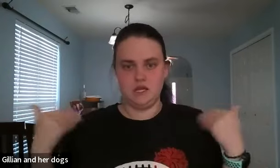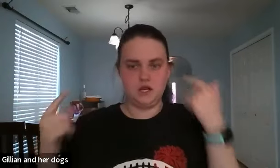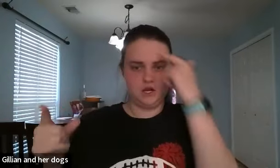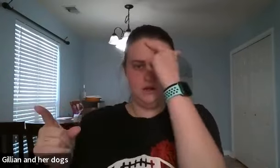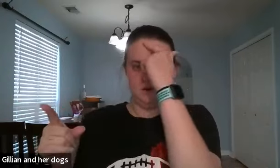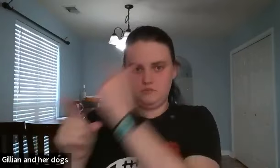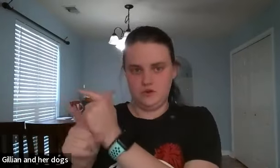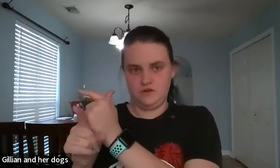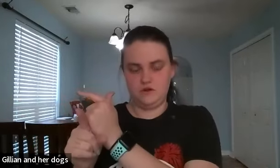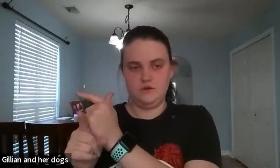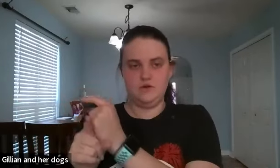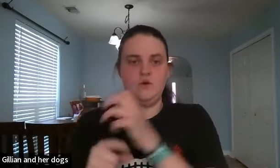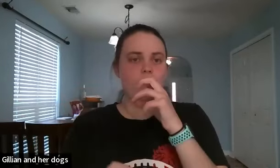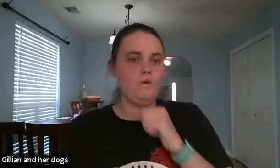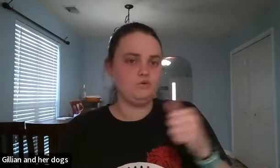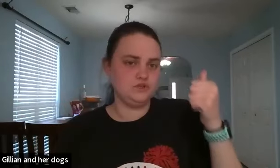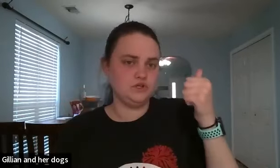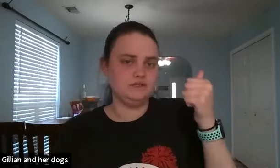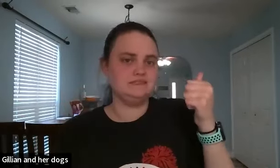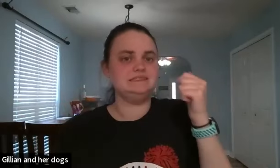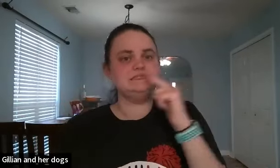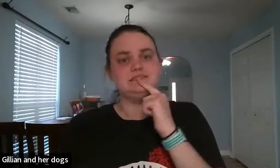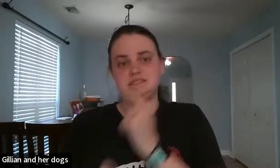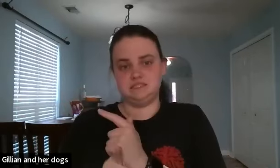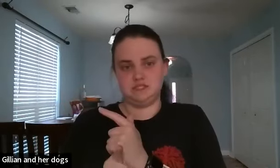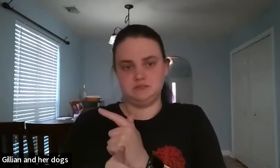younger brother, older sister.